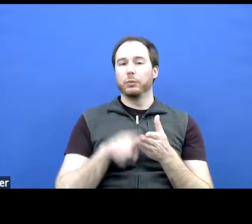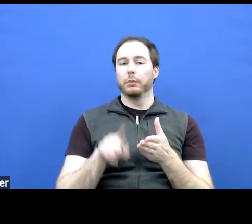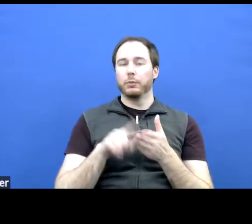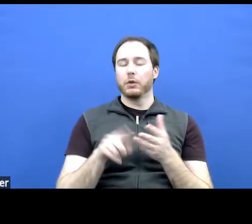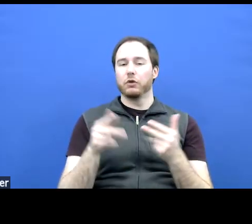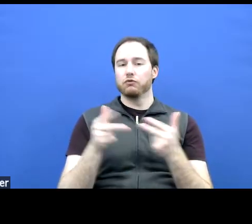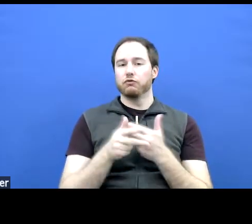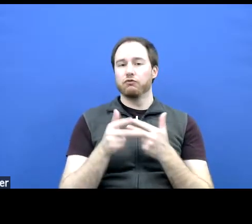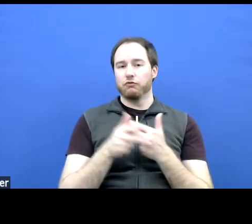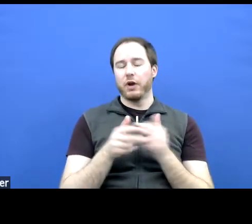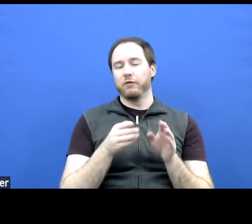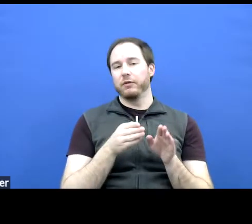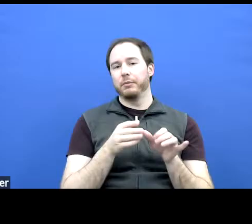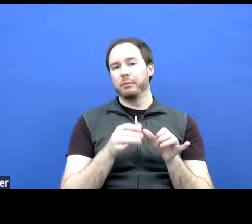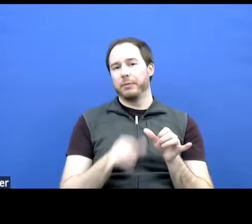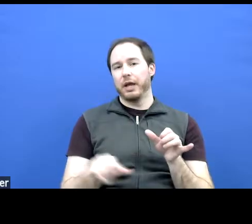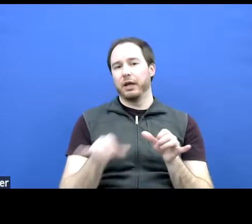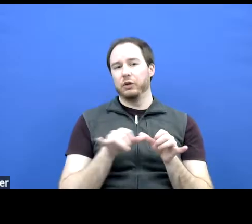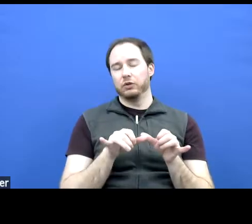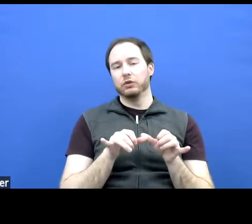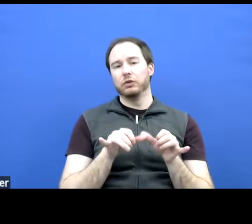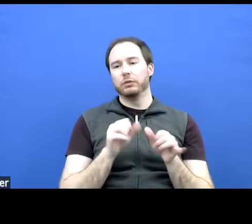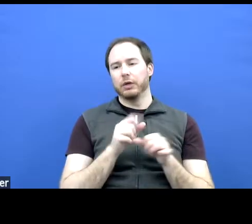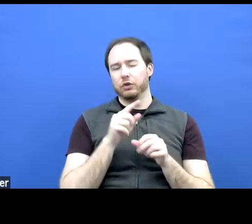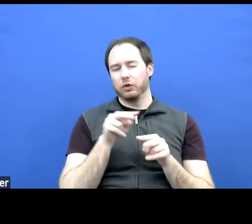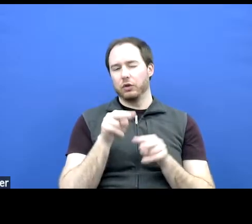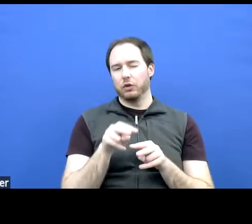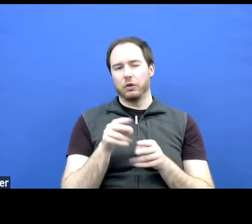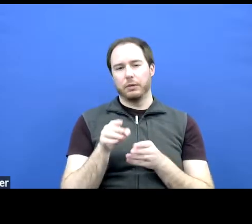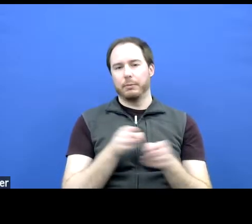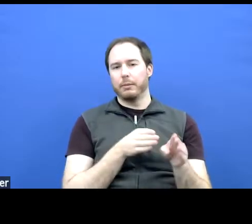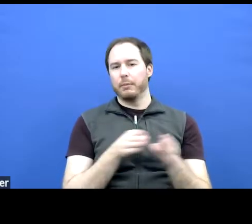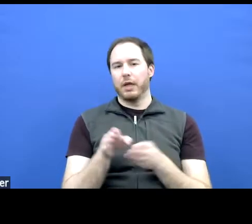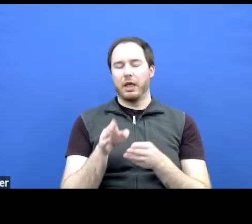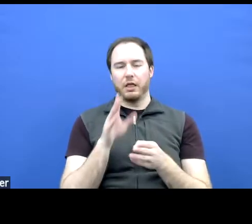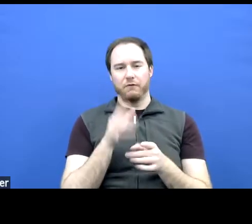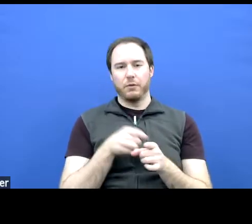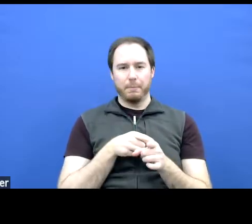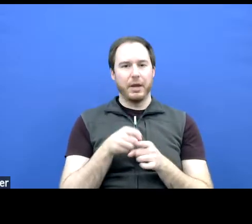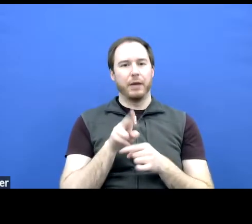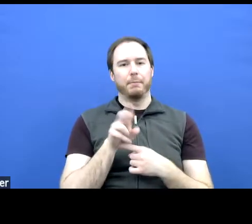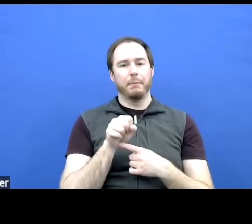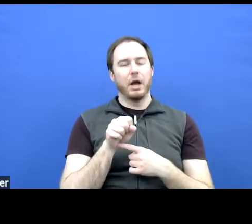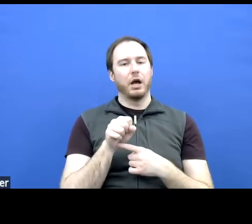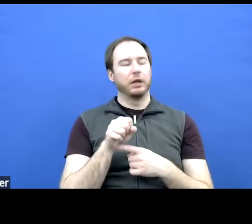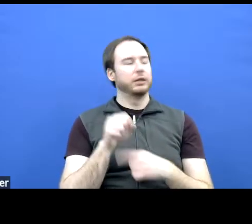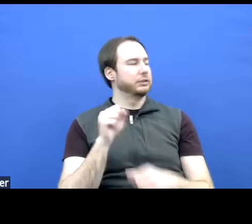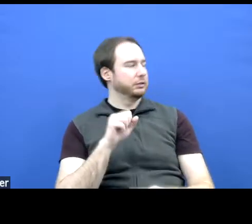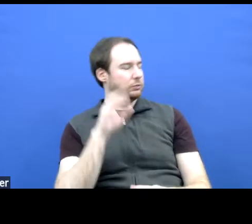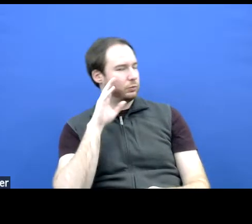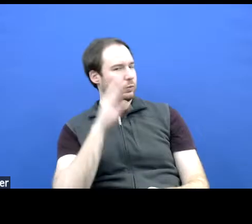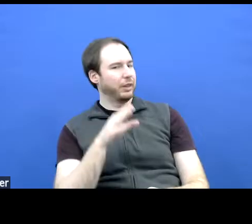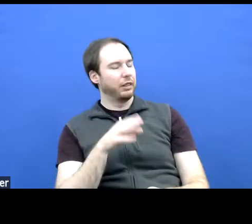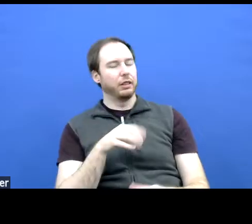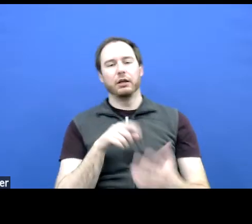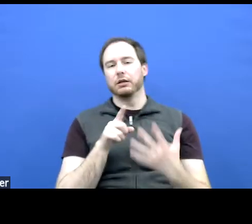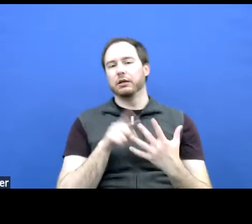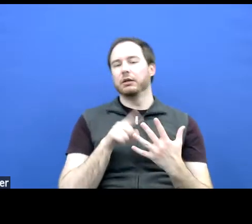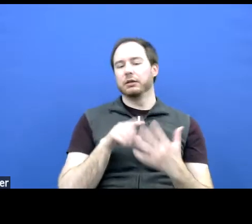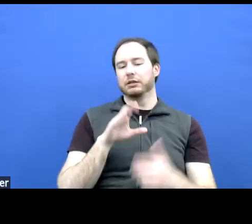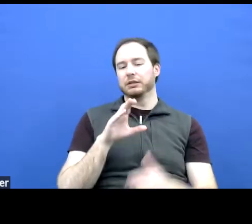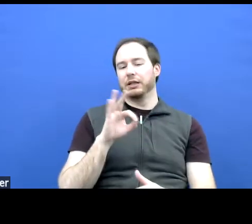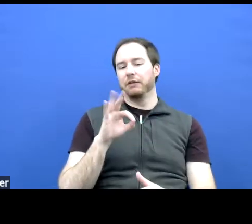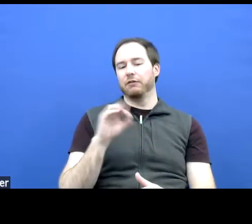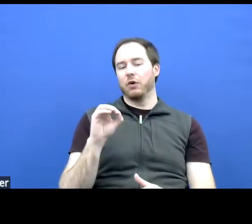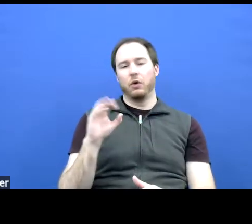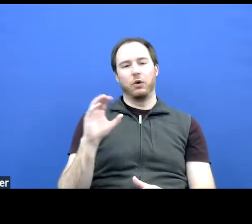plan, just take into account the path from those main bus shelters. Yes. I will say the CFO